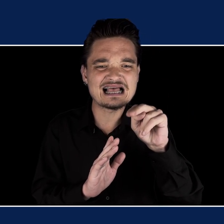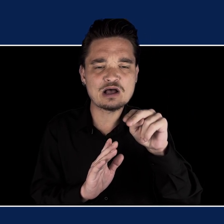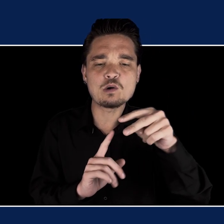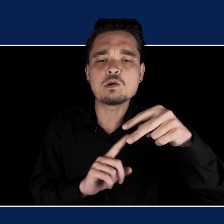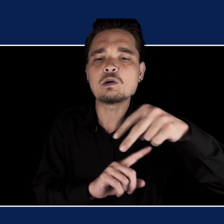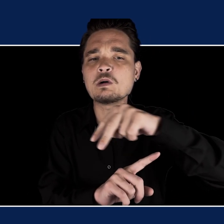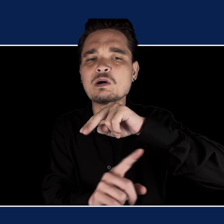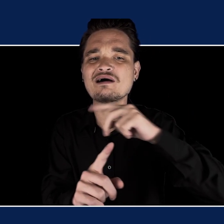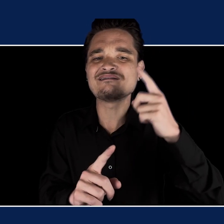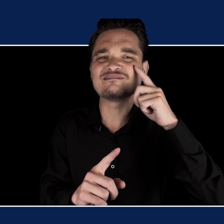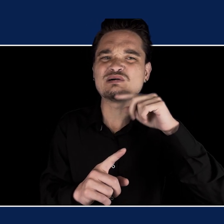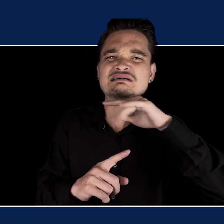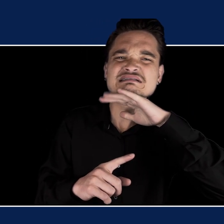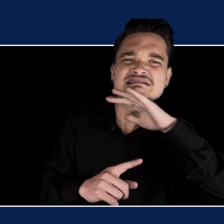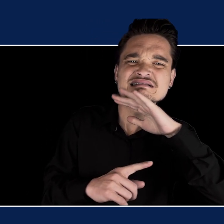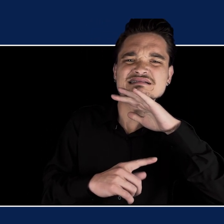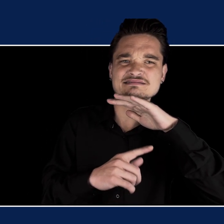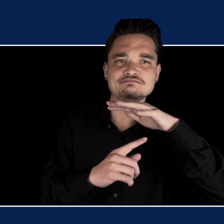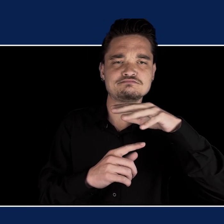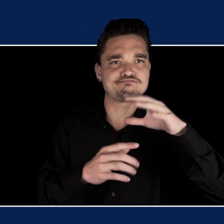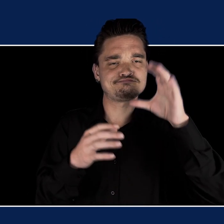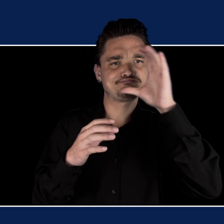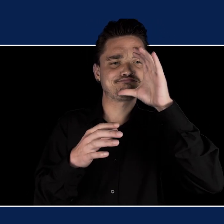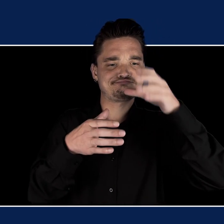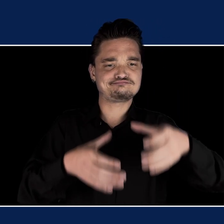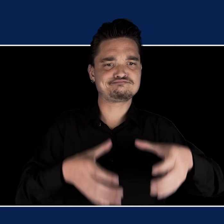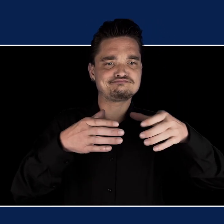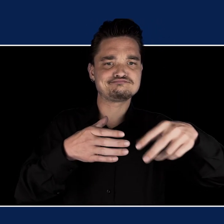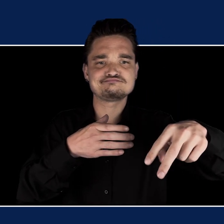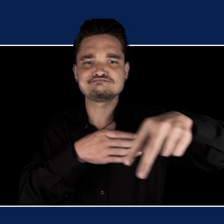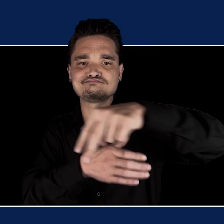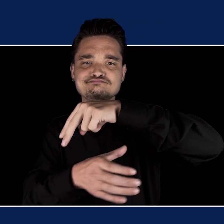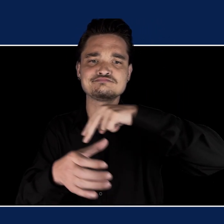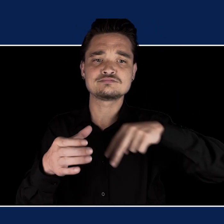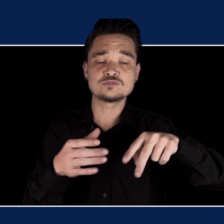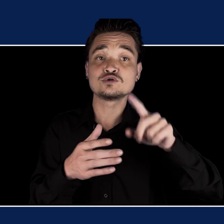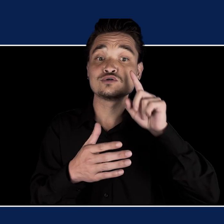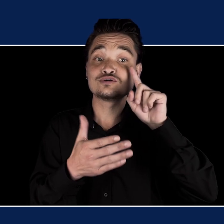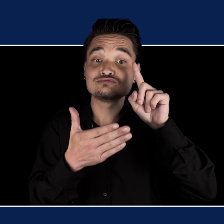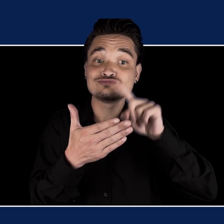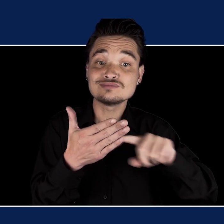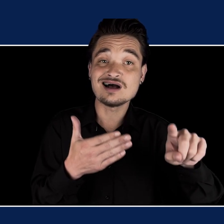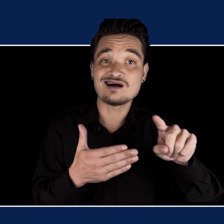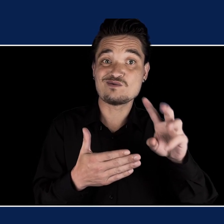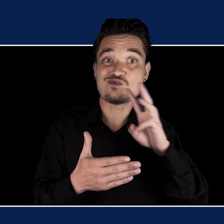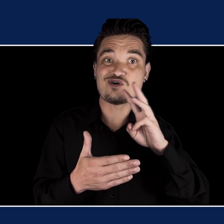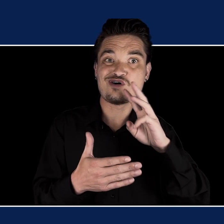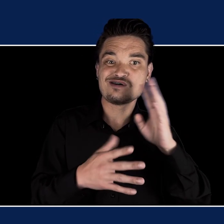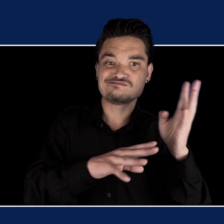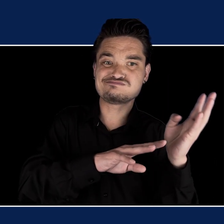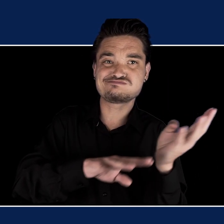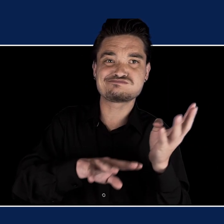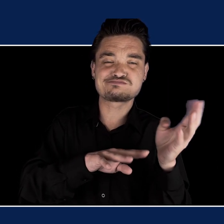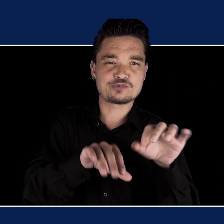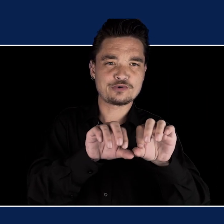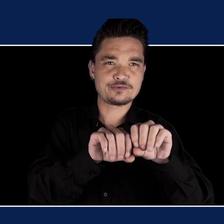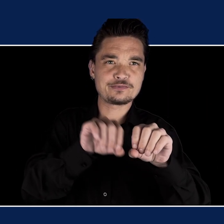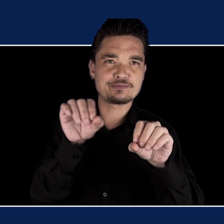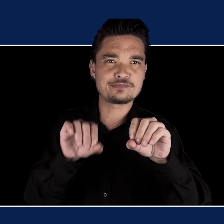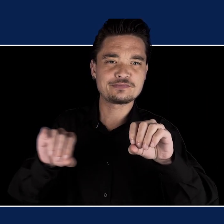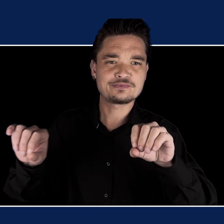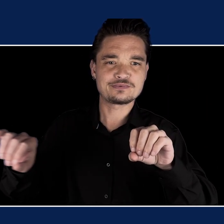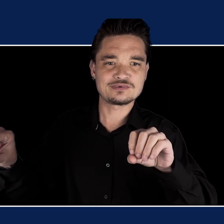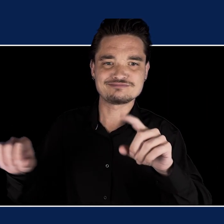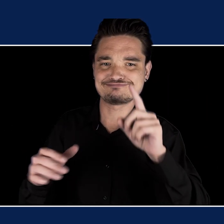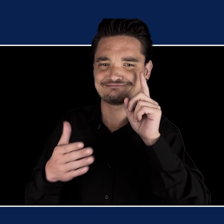or trash in the area. First, check if floodwater got into the tubing that holds the electrical wires near your well